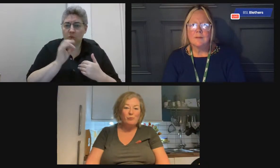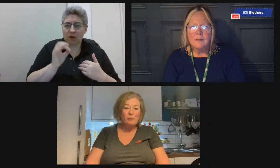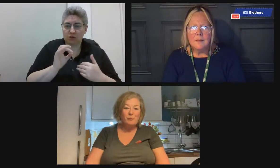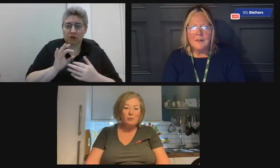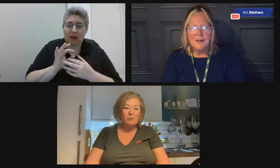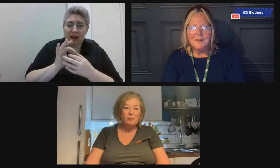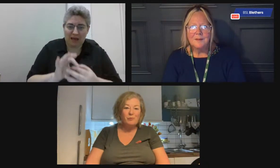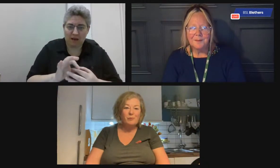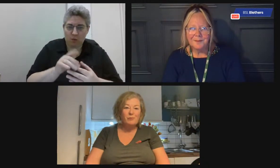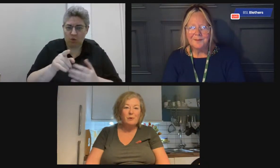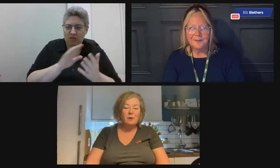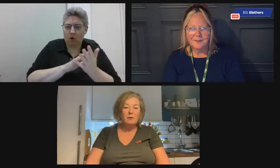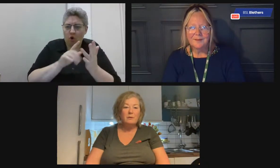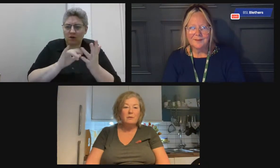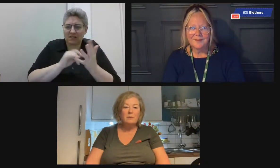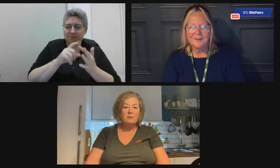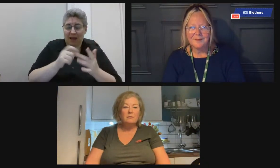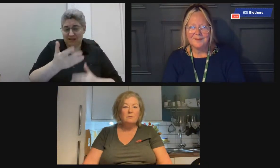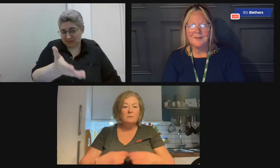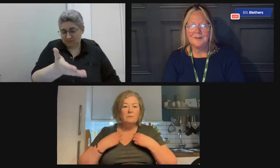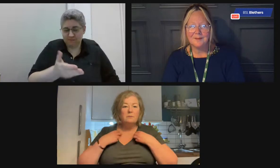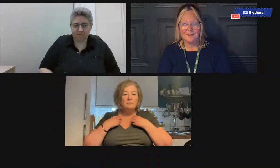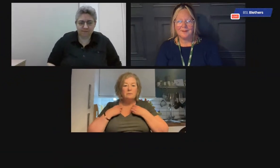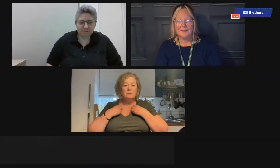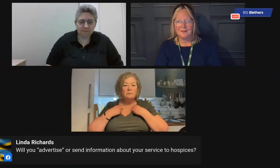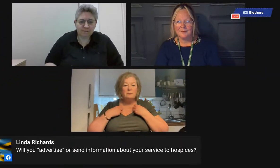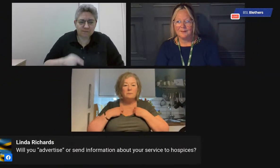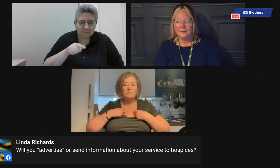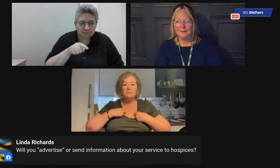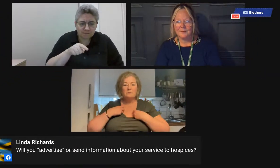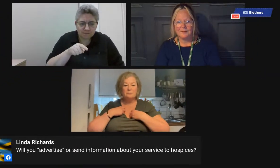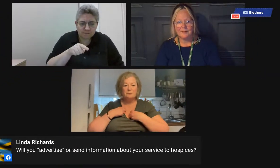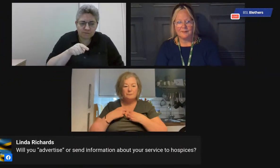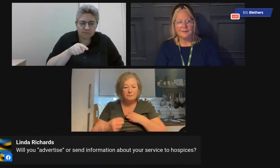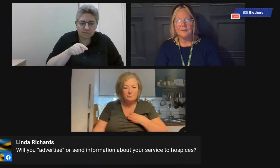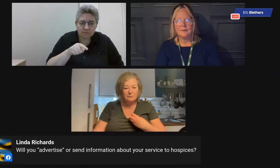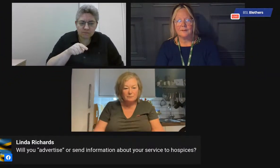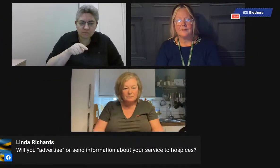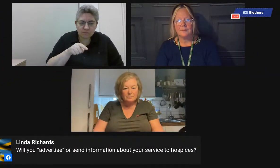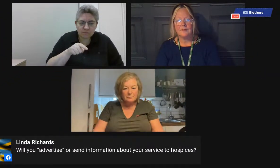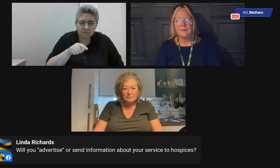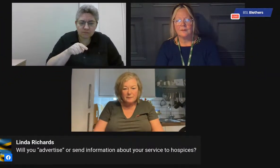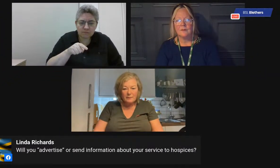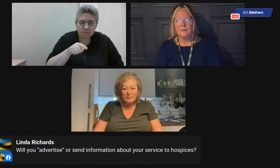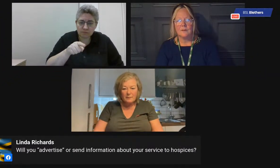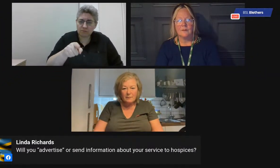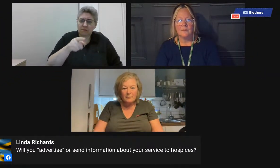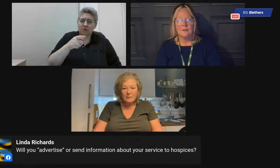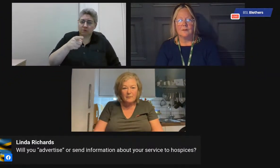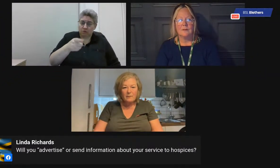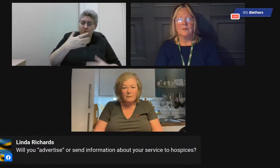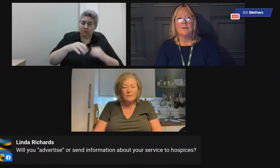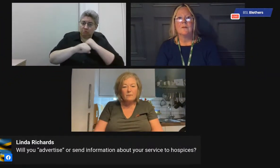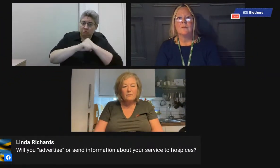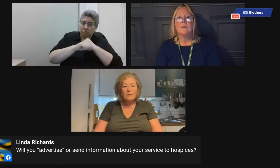And this again is from Linda, and it's linked to what you were just saying about the